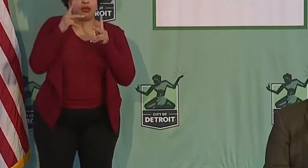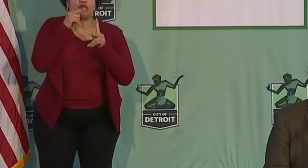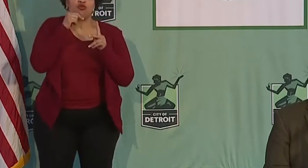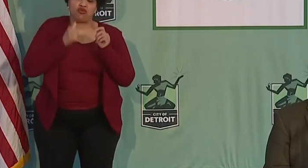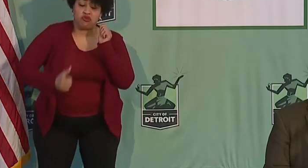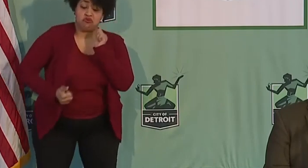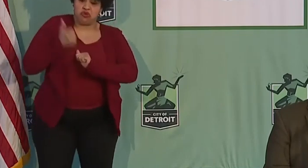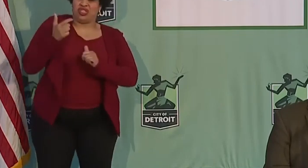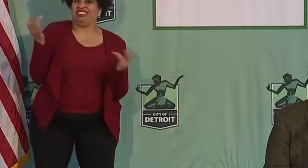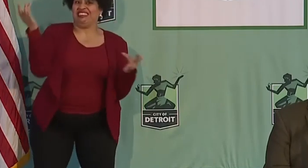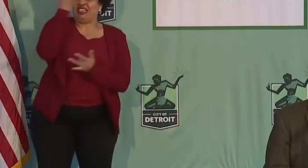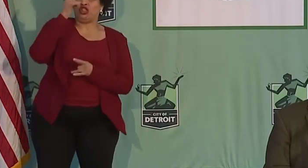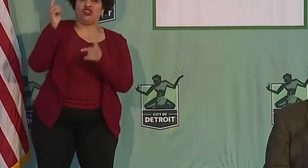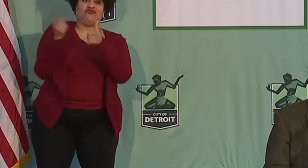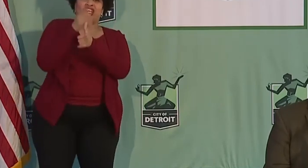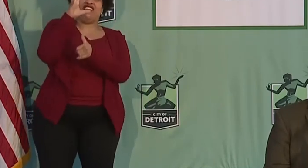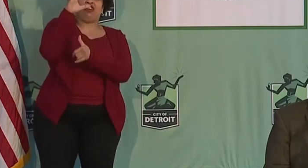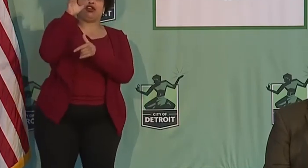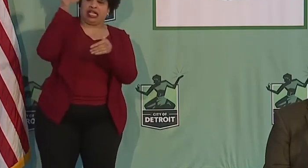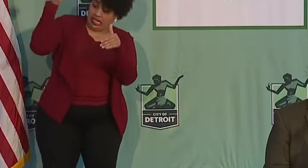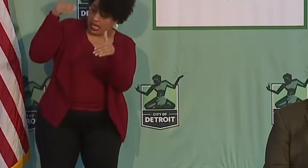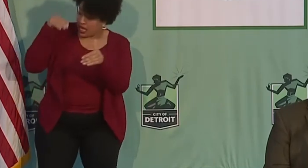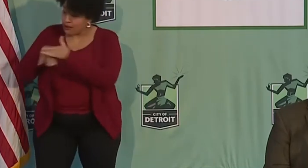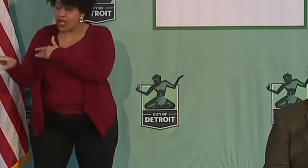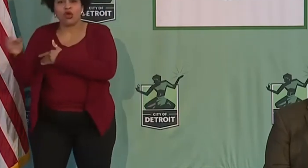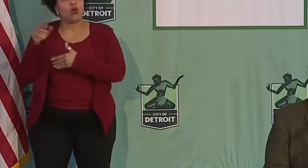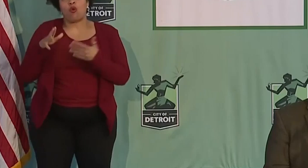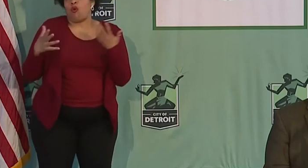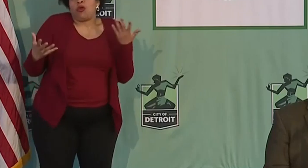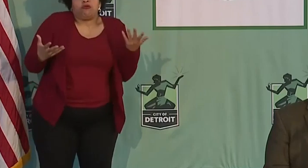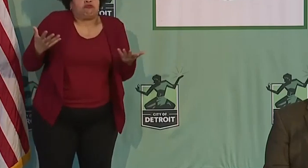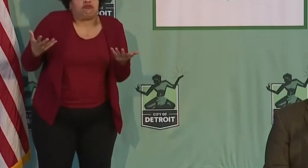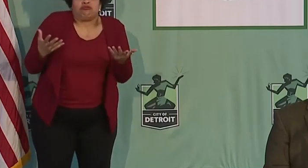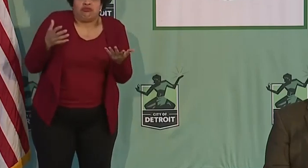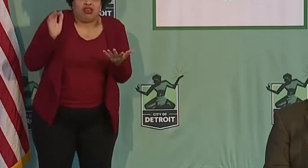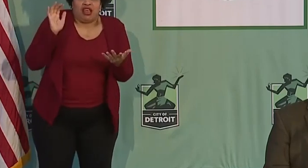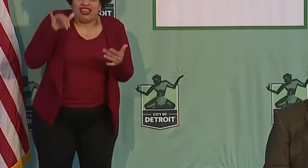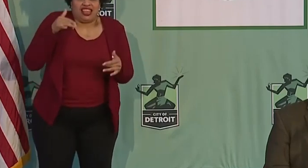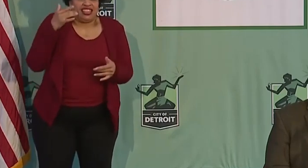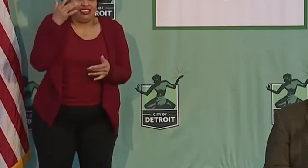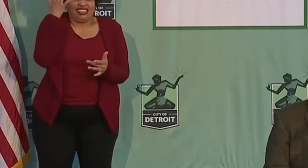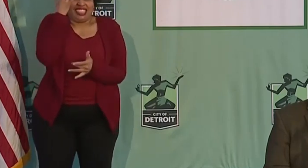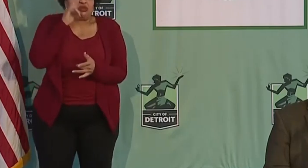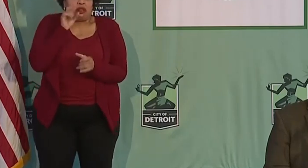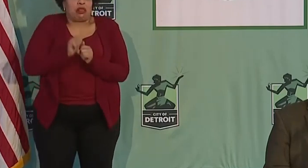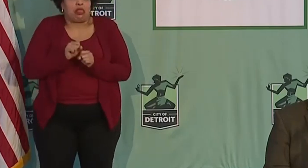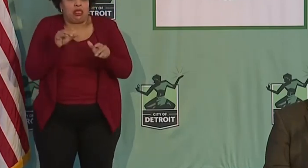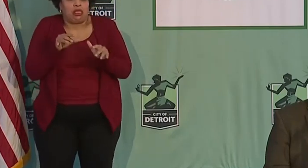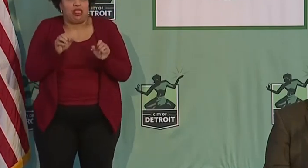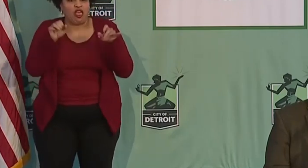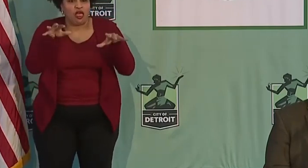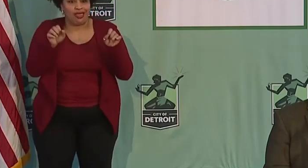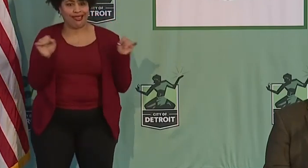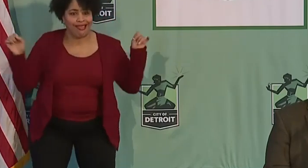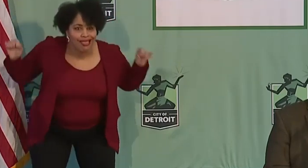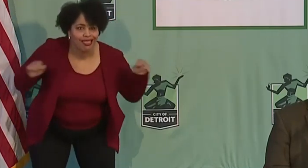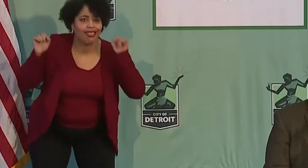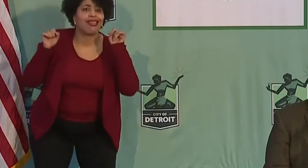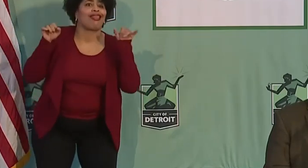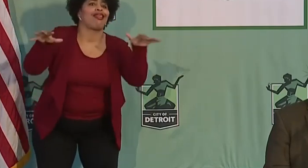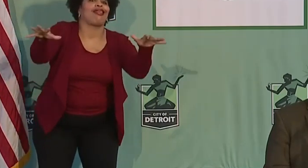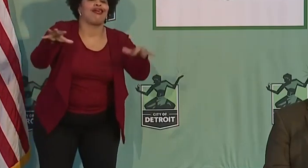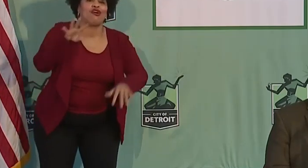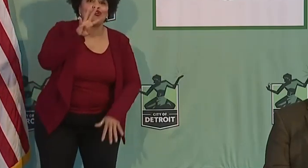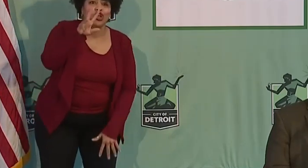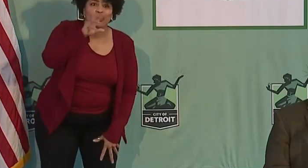were the first 500 who came through or whether this disease has spread so far that